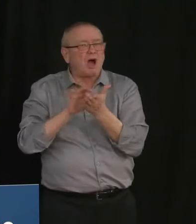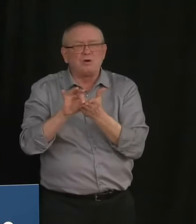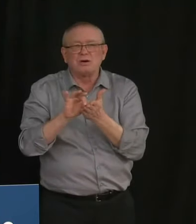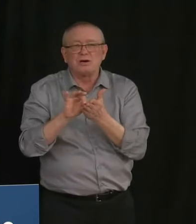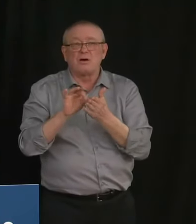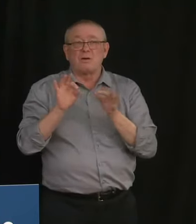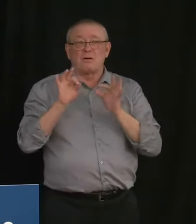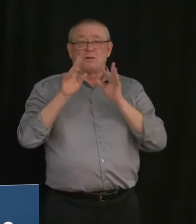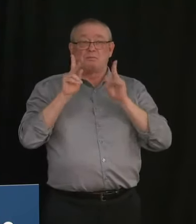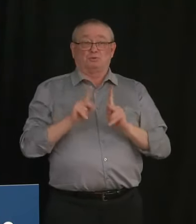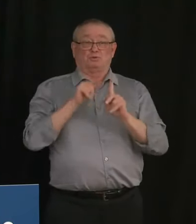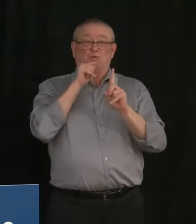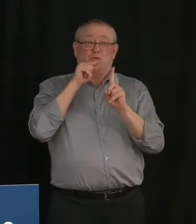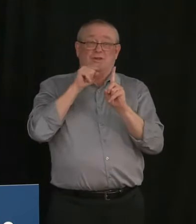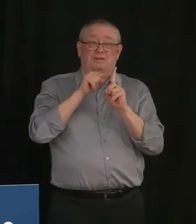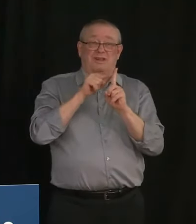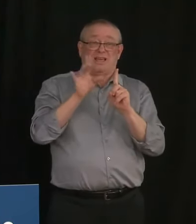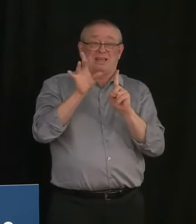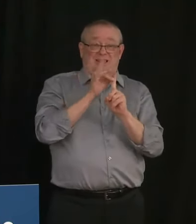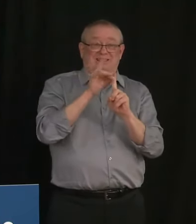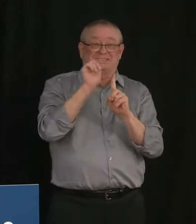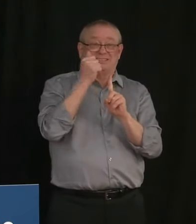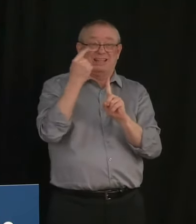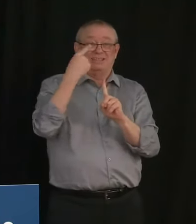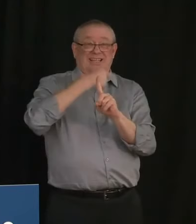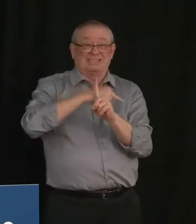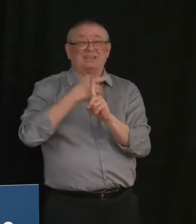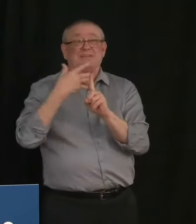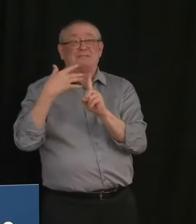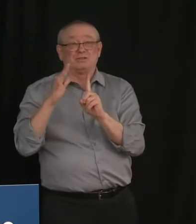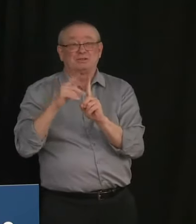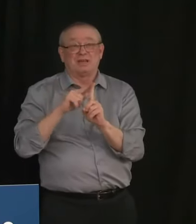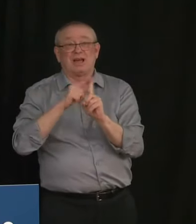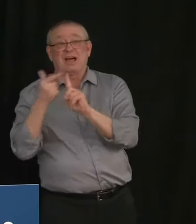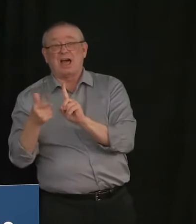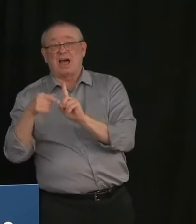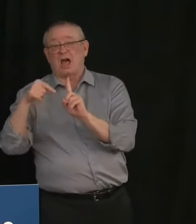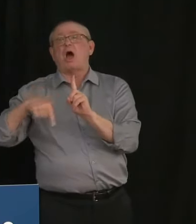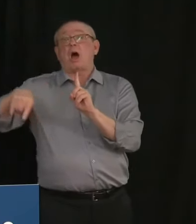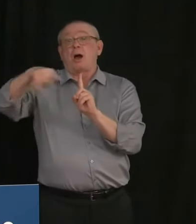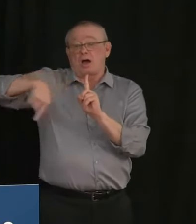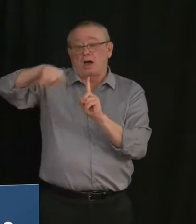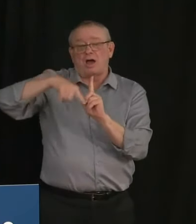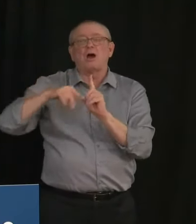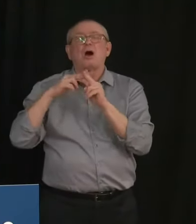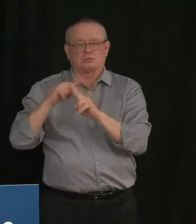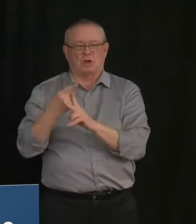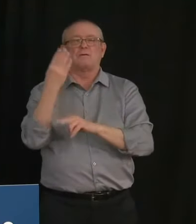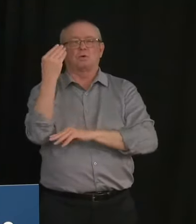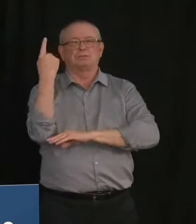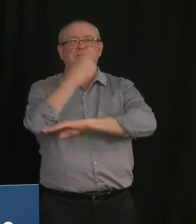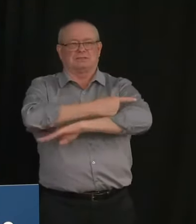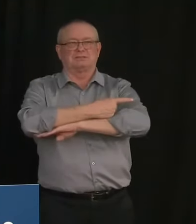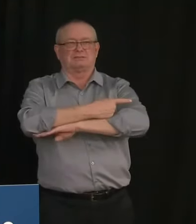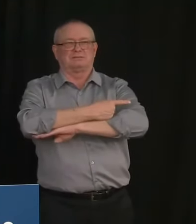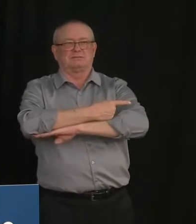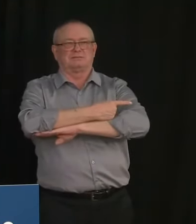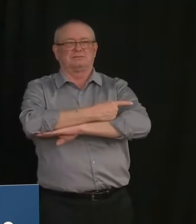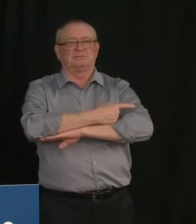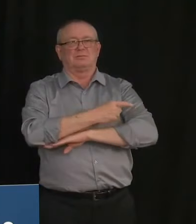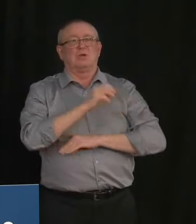day that the positive case spends in the home while infectious. If the variant case leaves to an